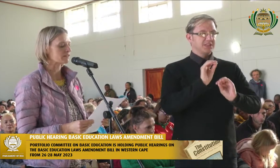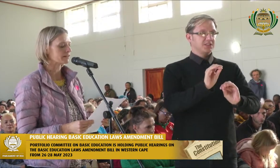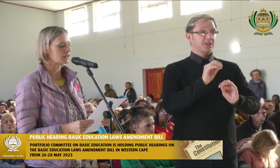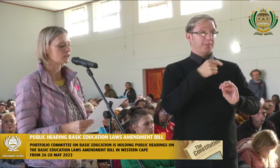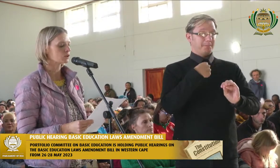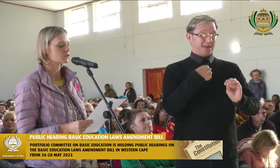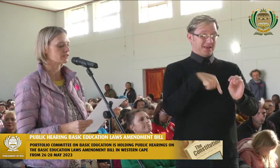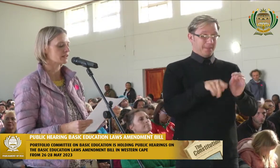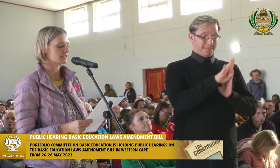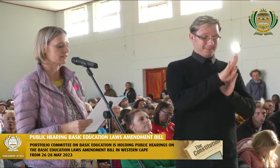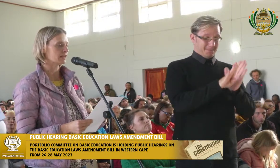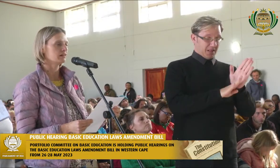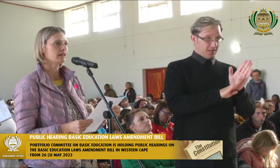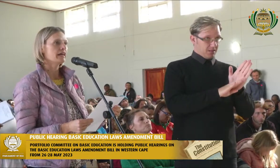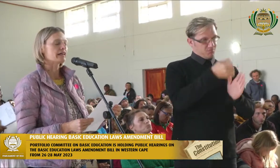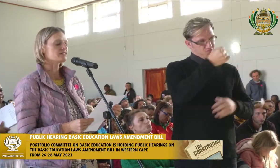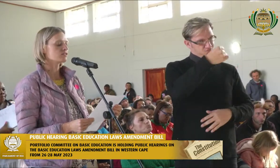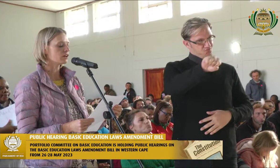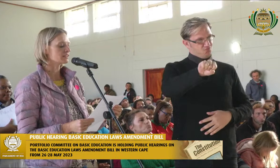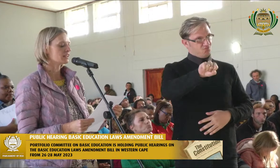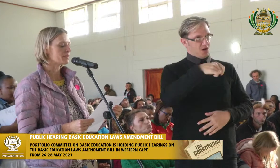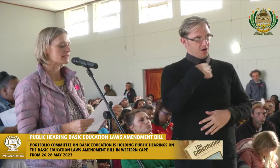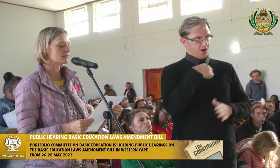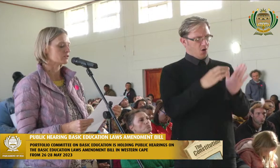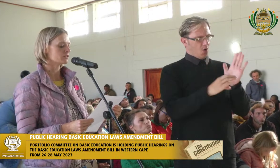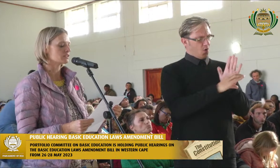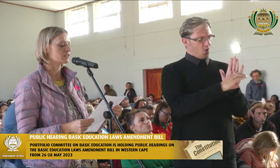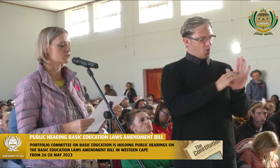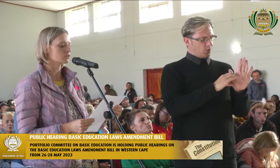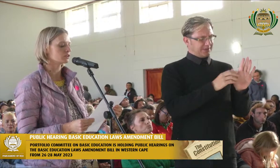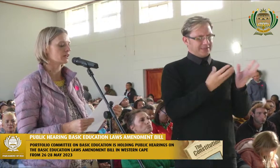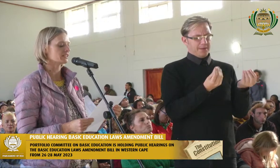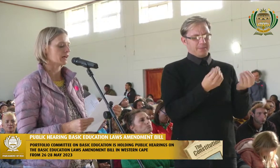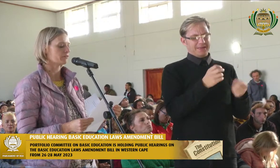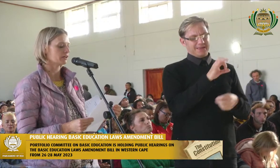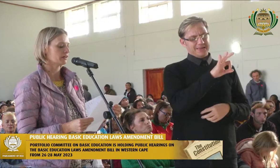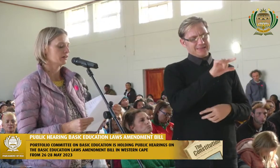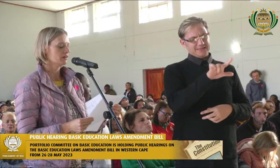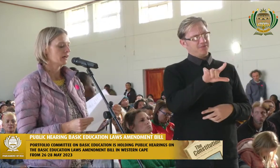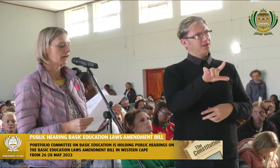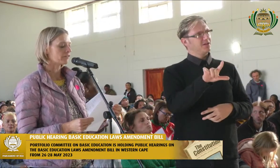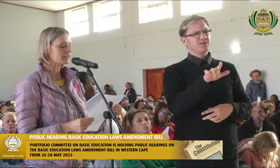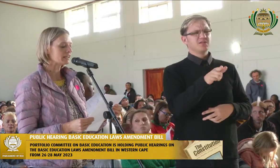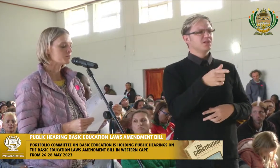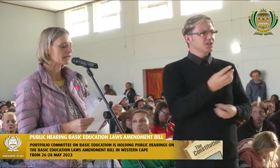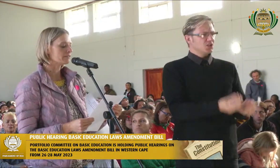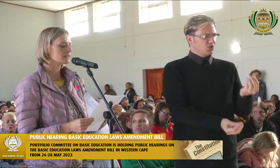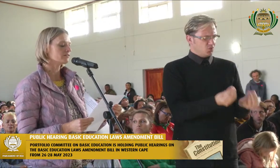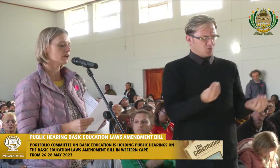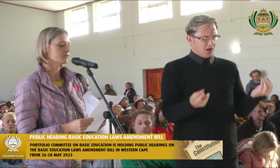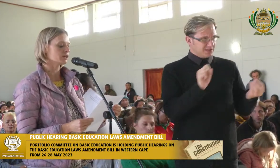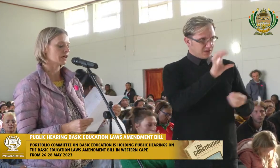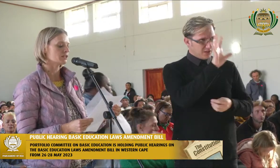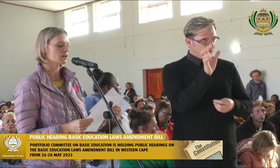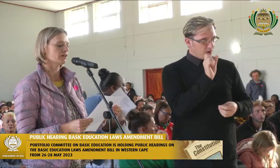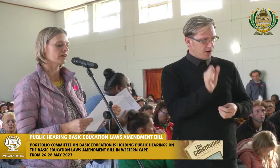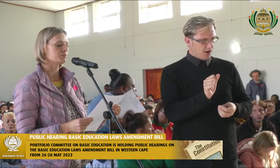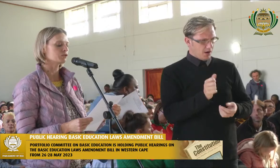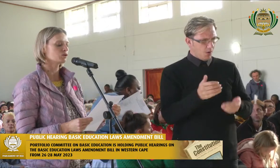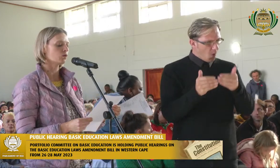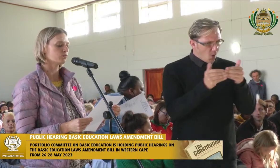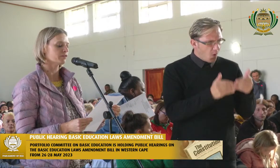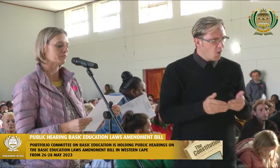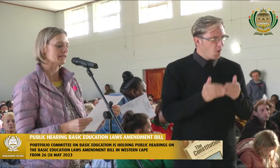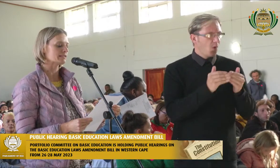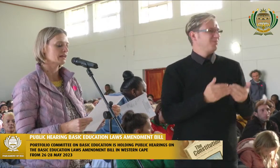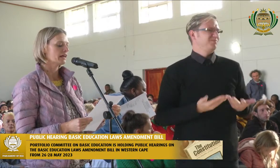and specifically Clause 37. It is not in the best interest of the children of South Africa. Currently, the benefits of home education are